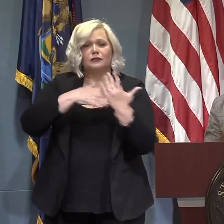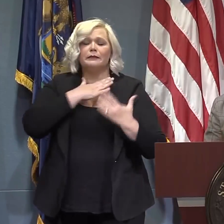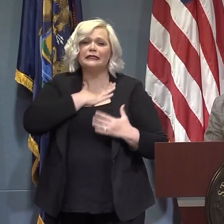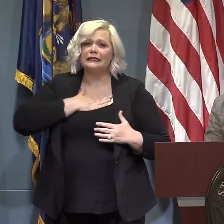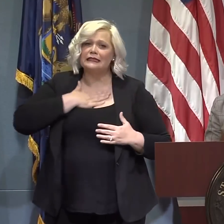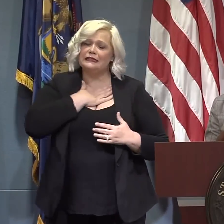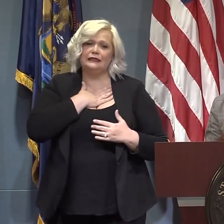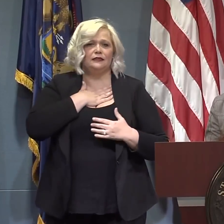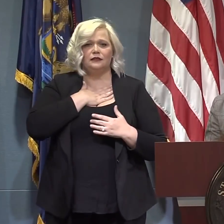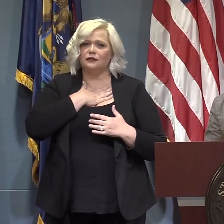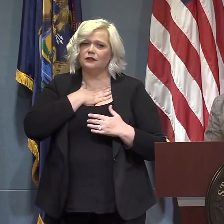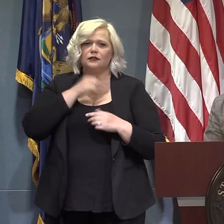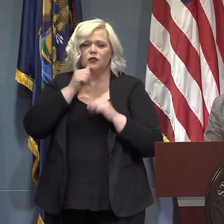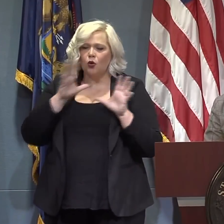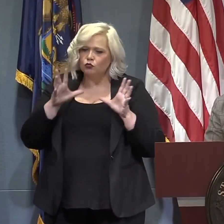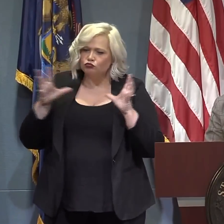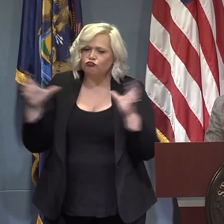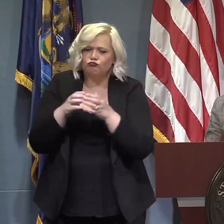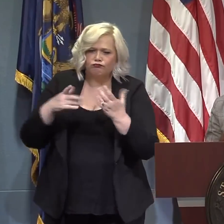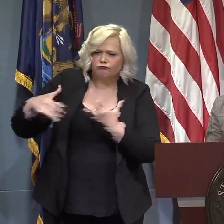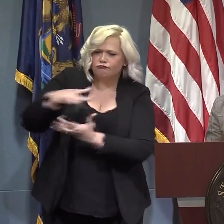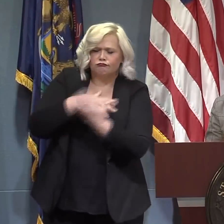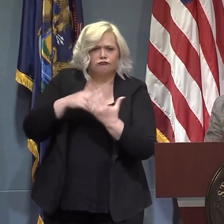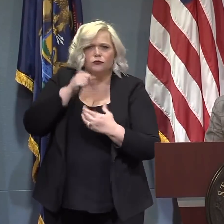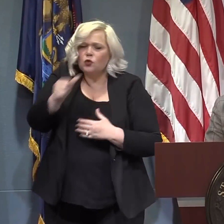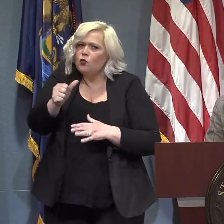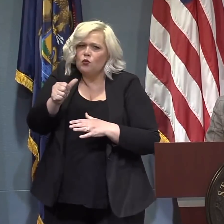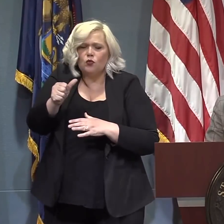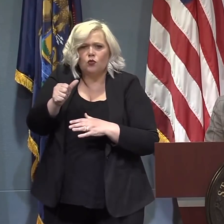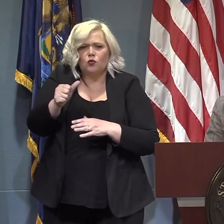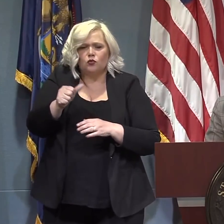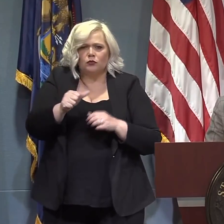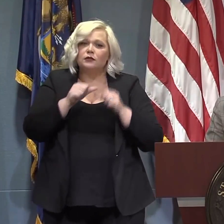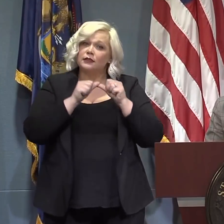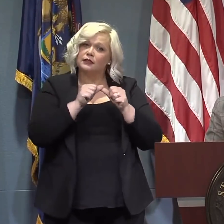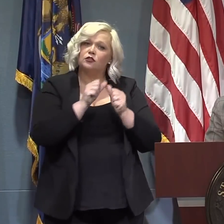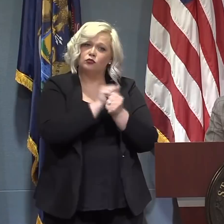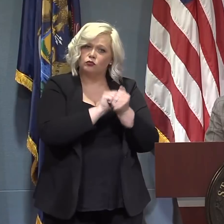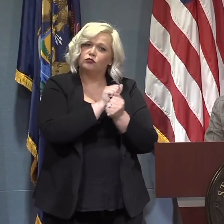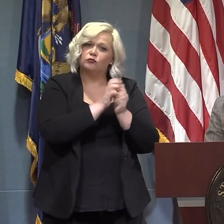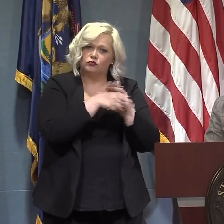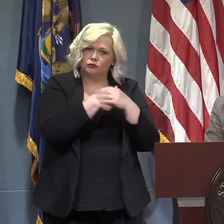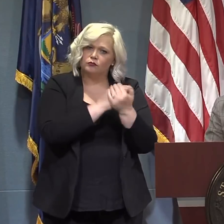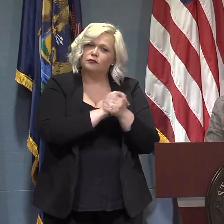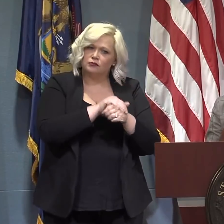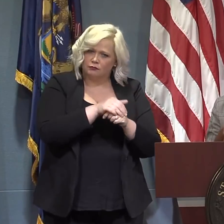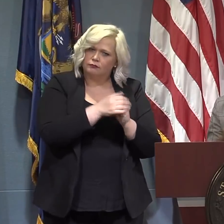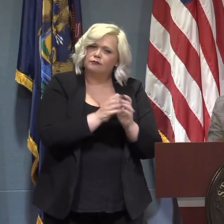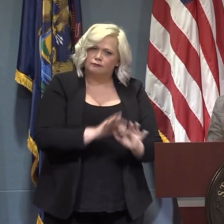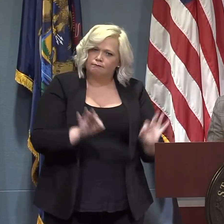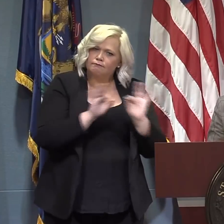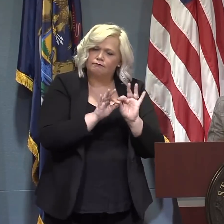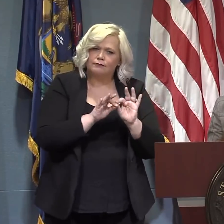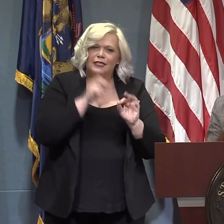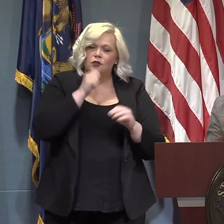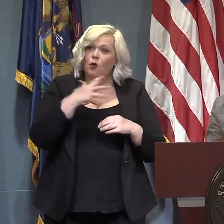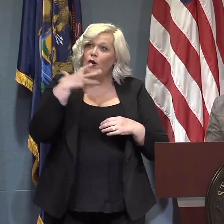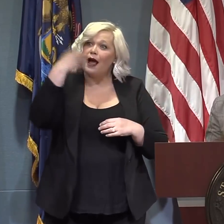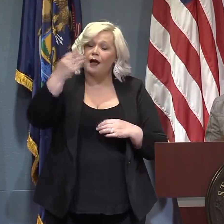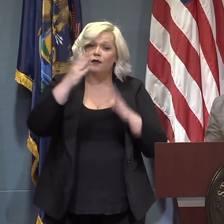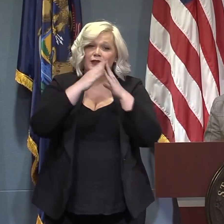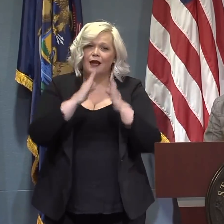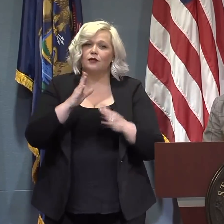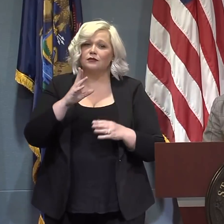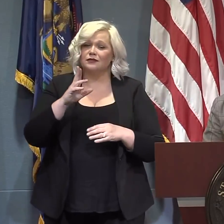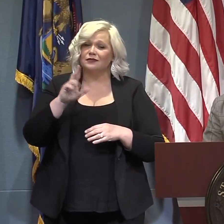Please, don't gather in groups. Continue doing things like washing your hands frequently with soap and water and not going out unless you